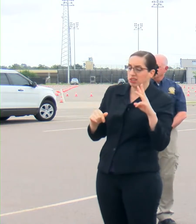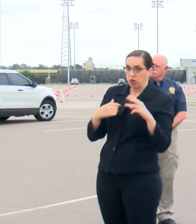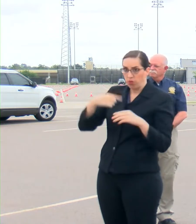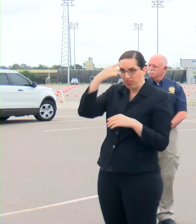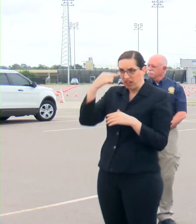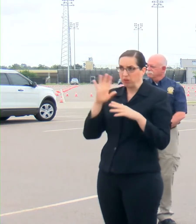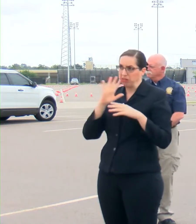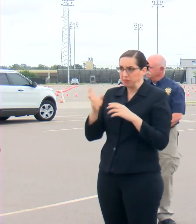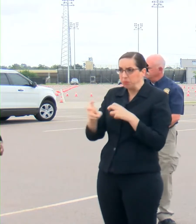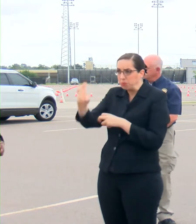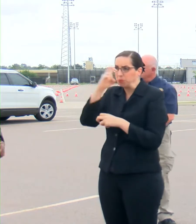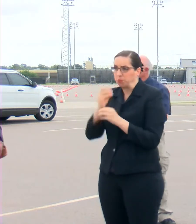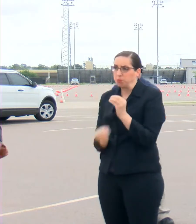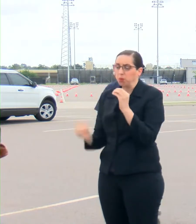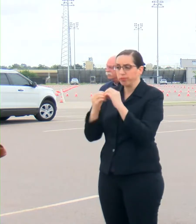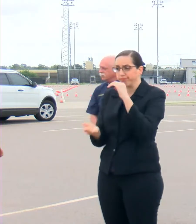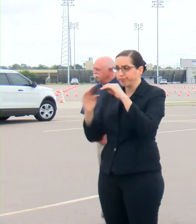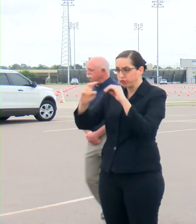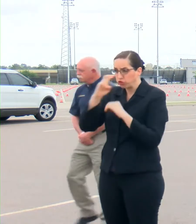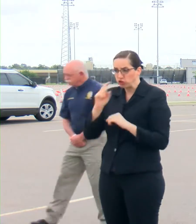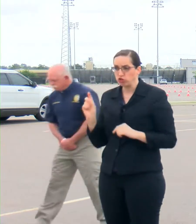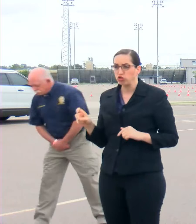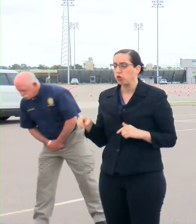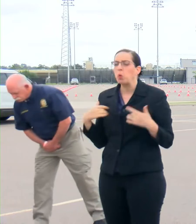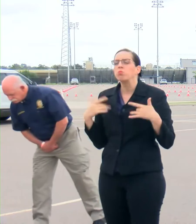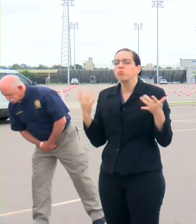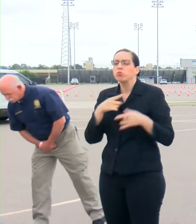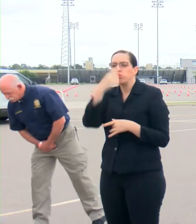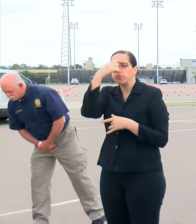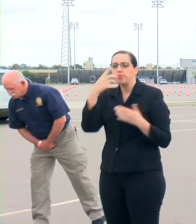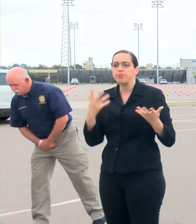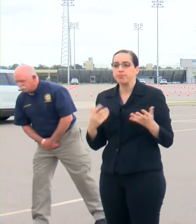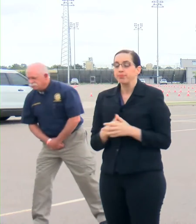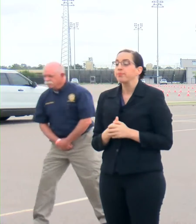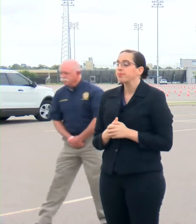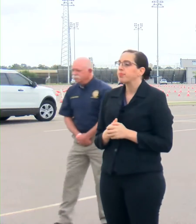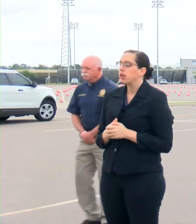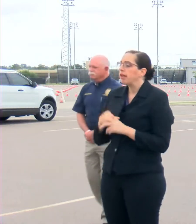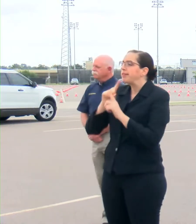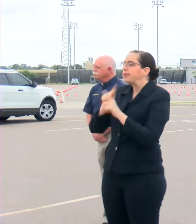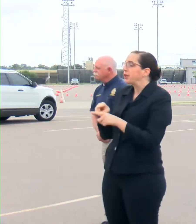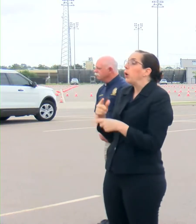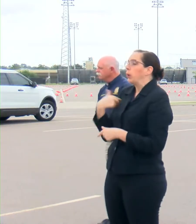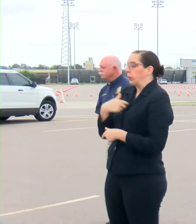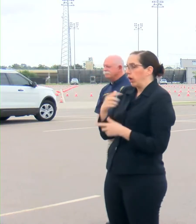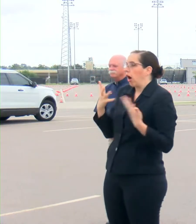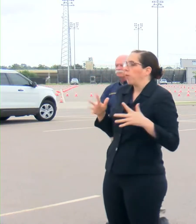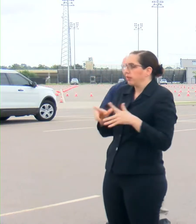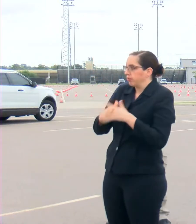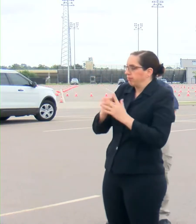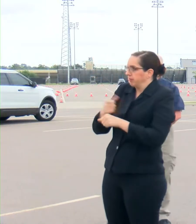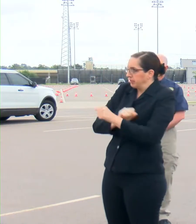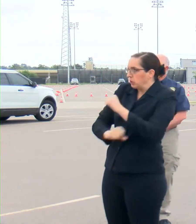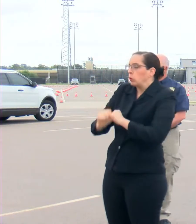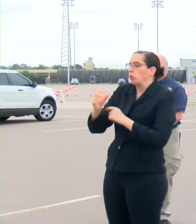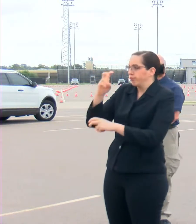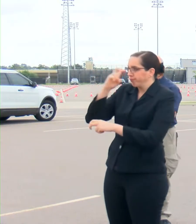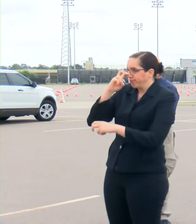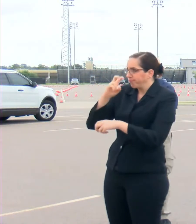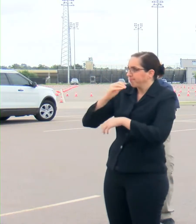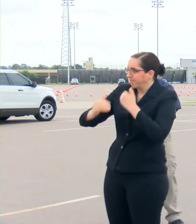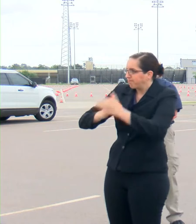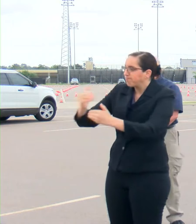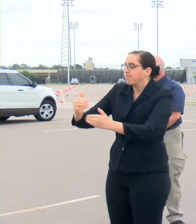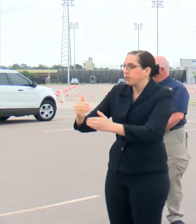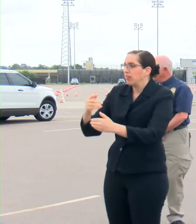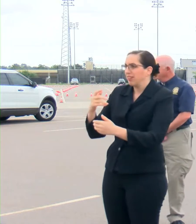what we have already? Well, we have already taken some aggressive steps, and we didn't just start that. In the first